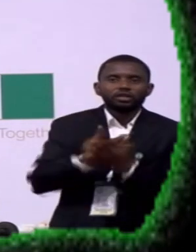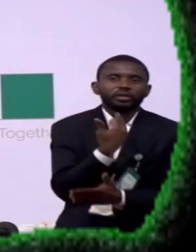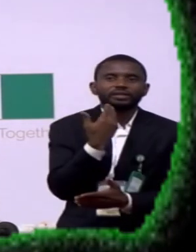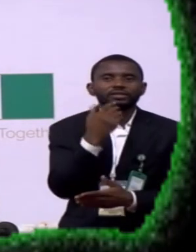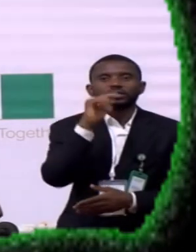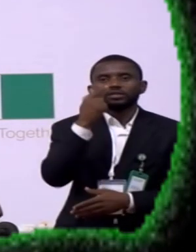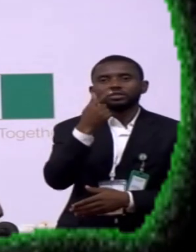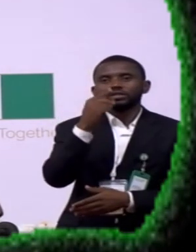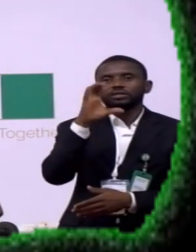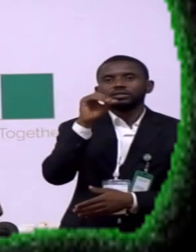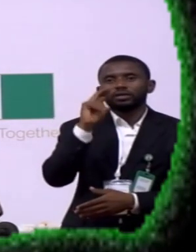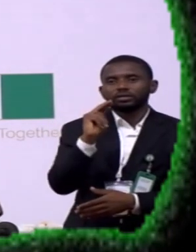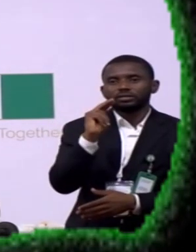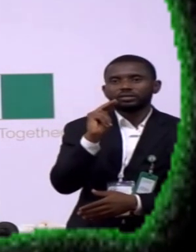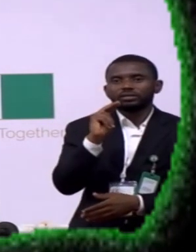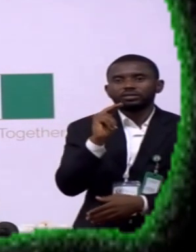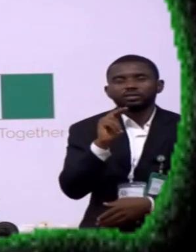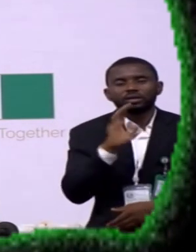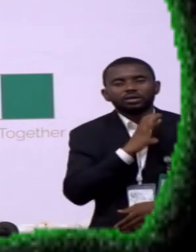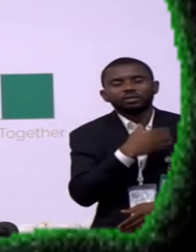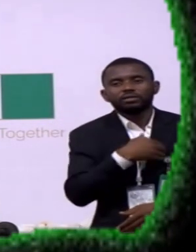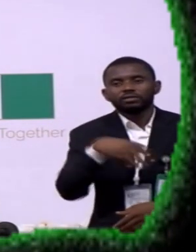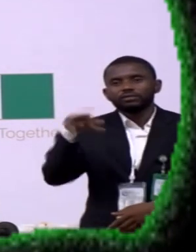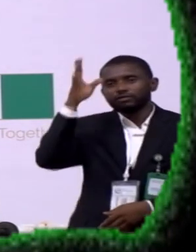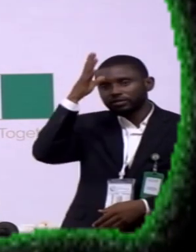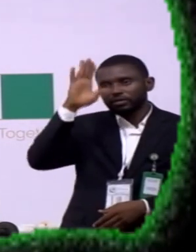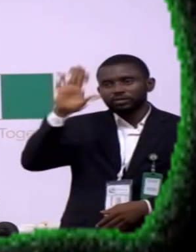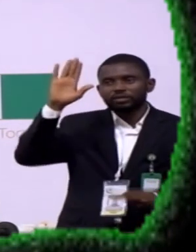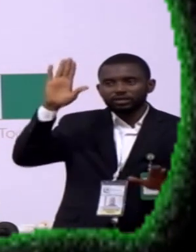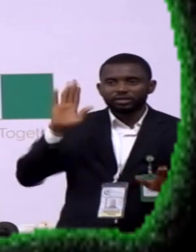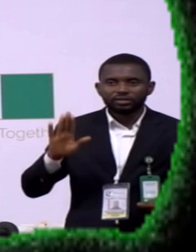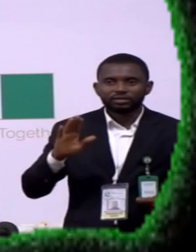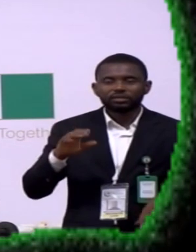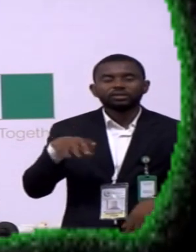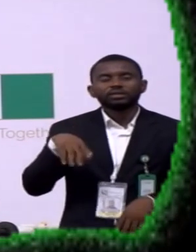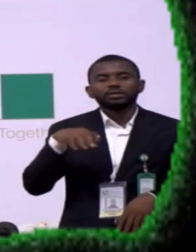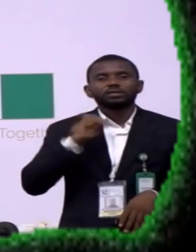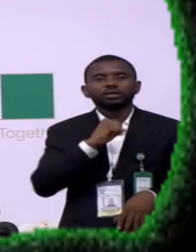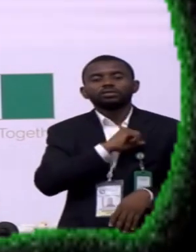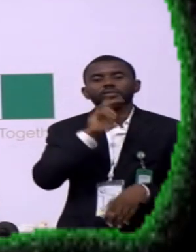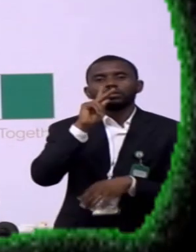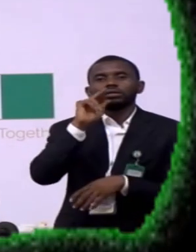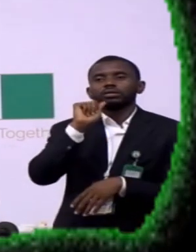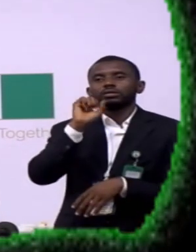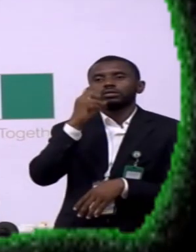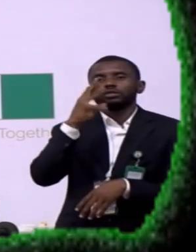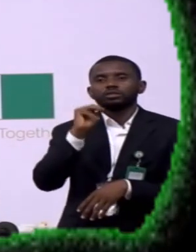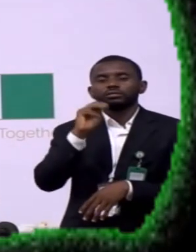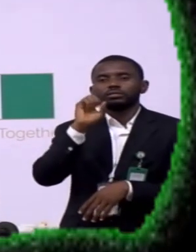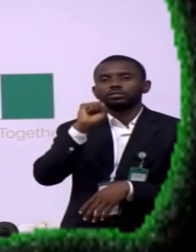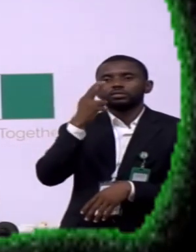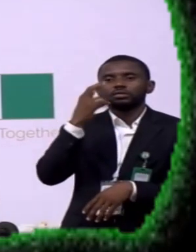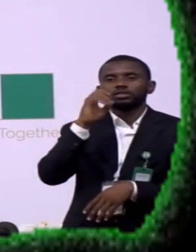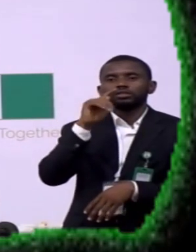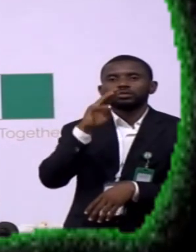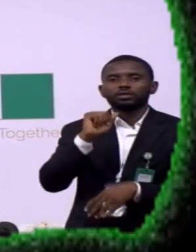GCON. Our father, His Excellency Senator Kashim Shettima, the